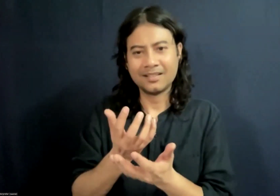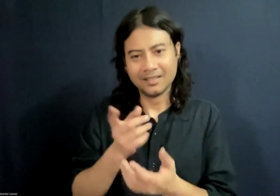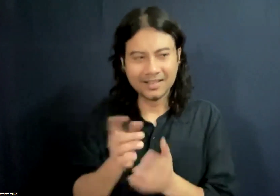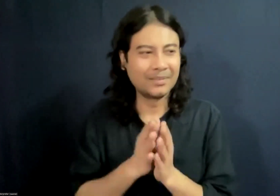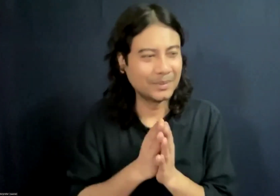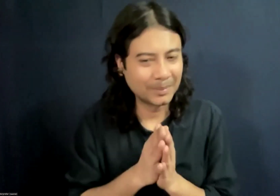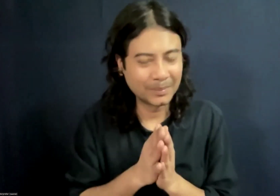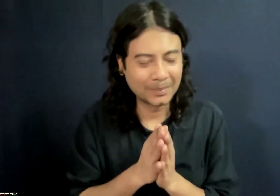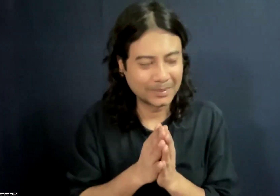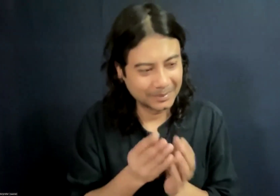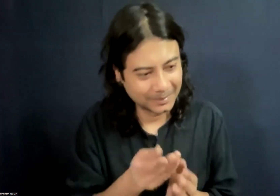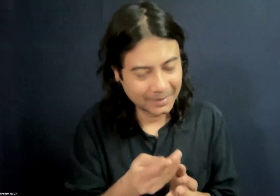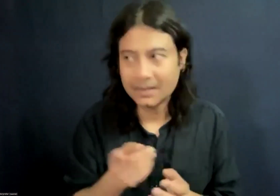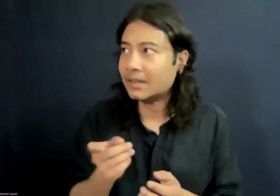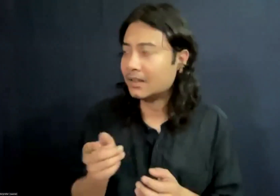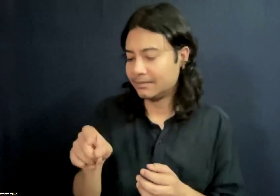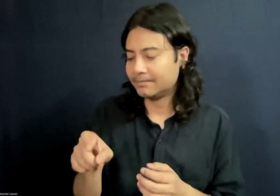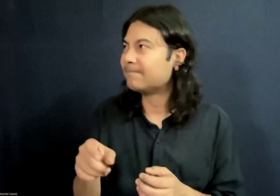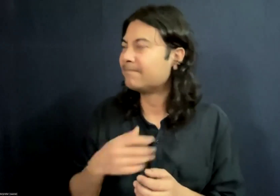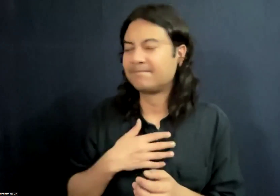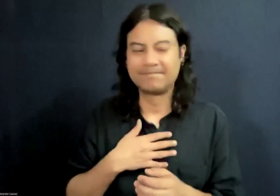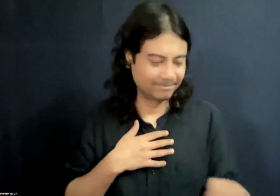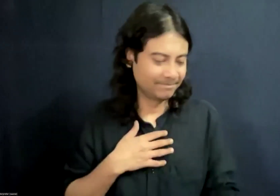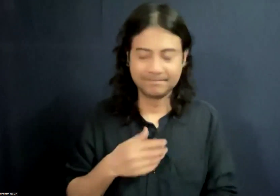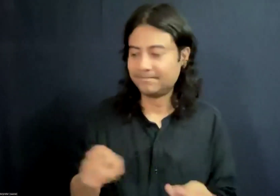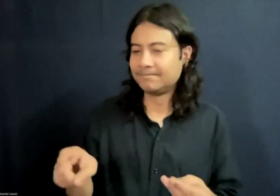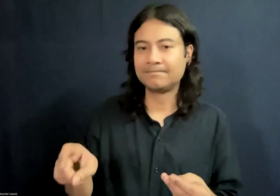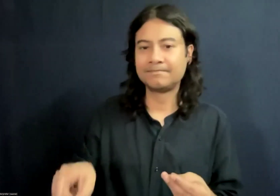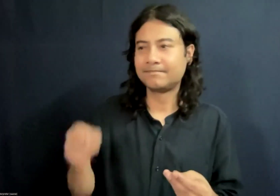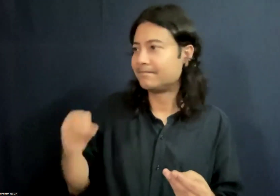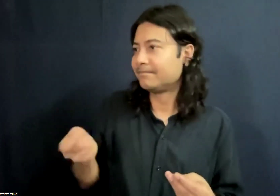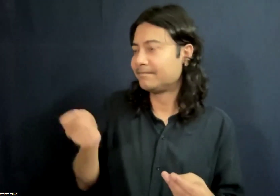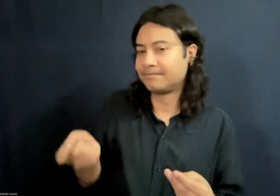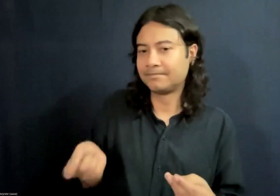or alcohol, or indulge in some bad activity.